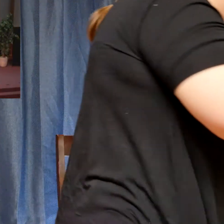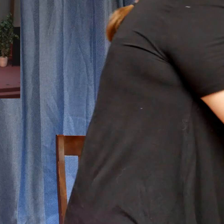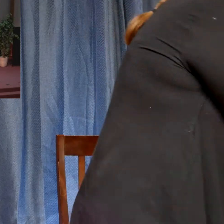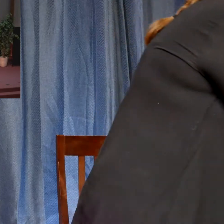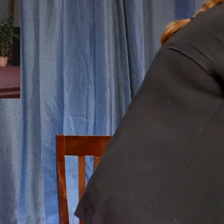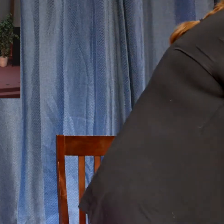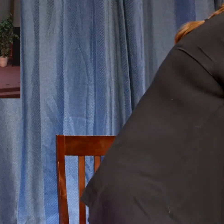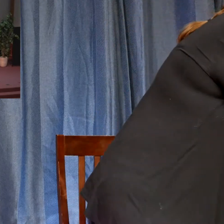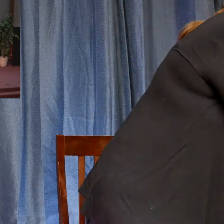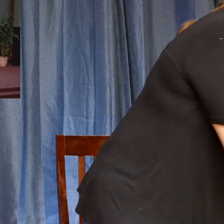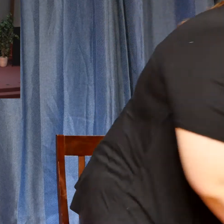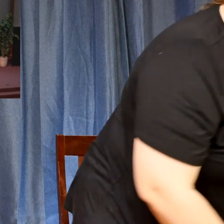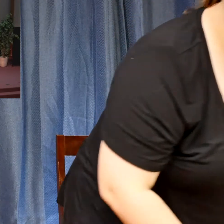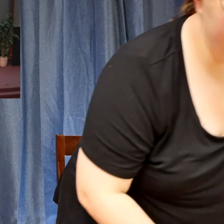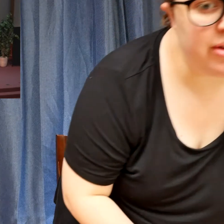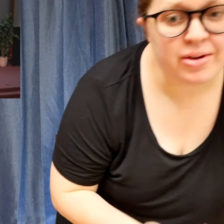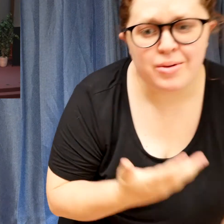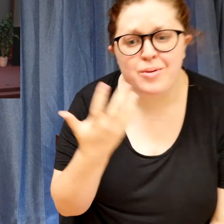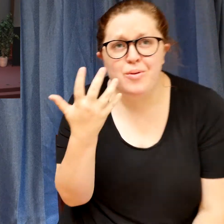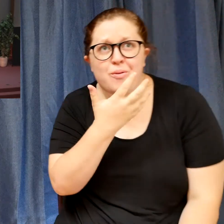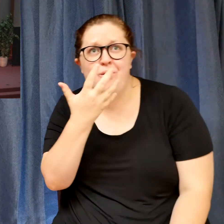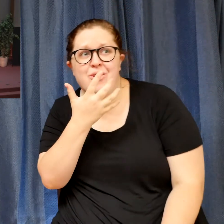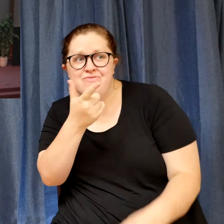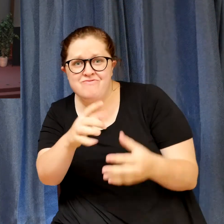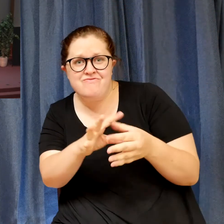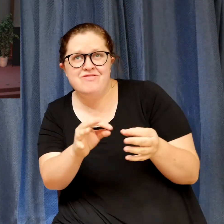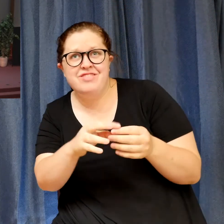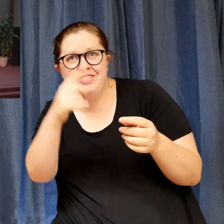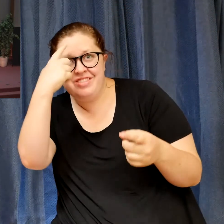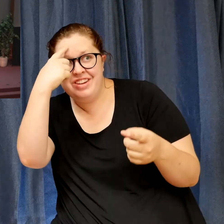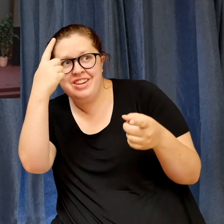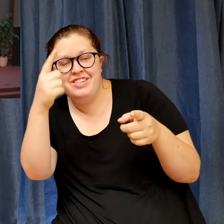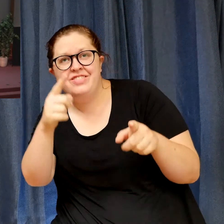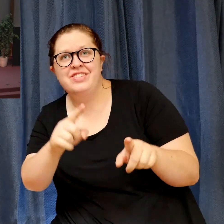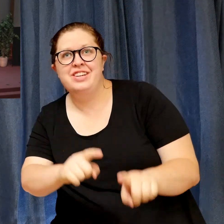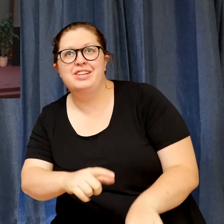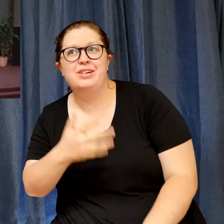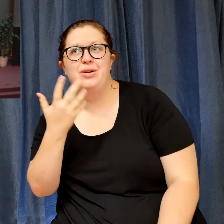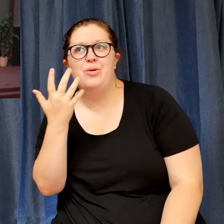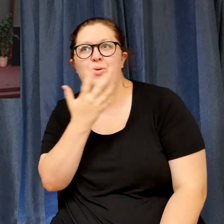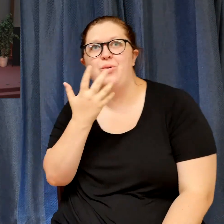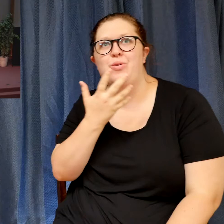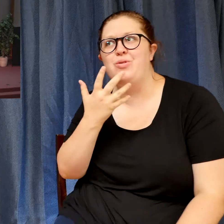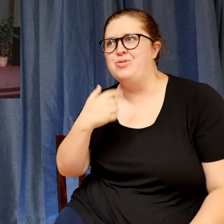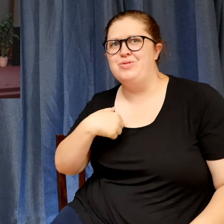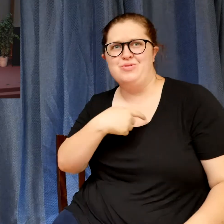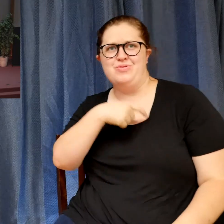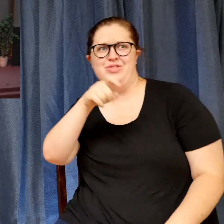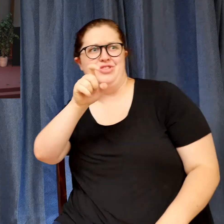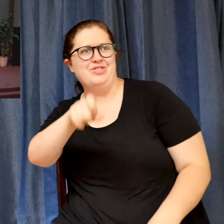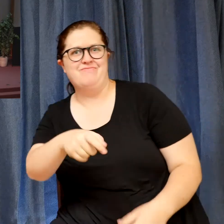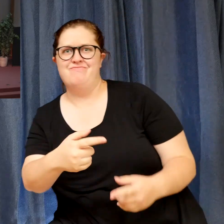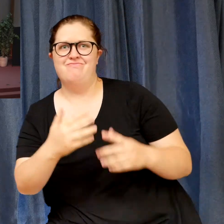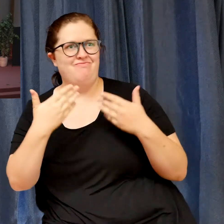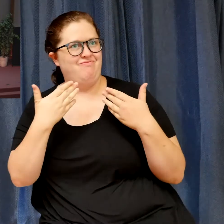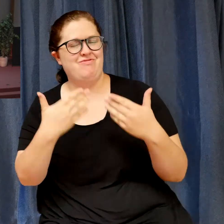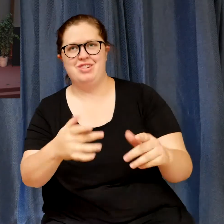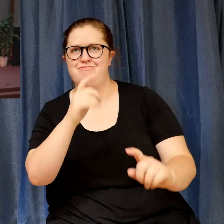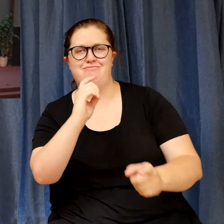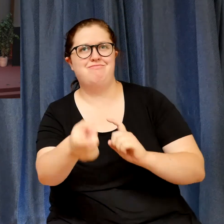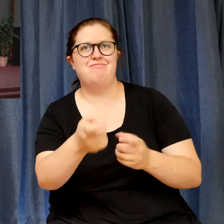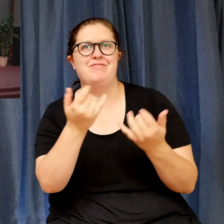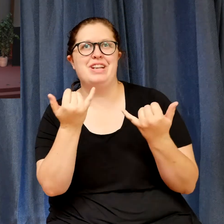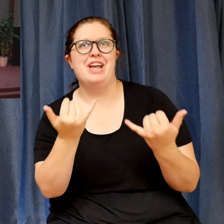Well, do I hear an amen, church? Woo! I feel like I've been to church. We should just do the offering now. Who needs a